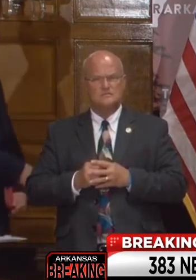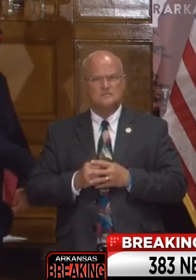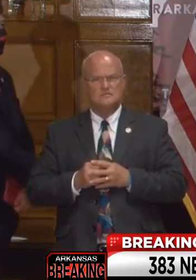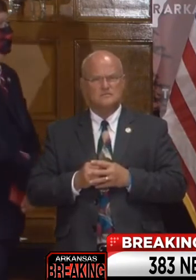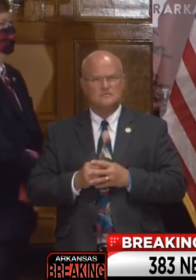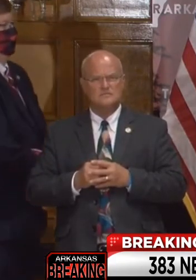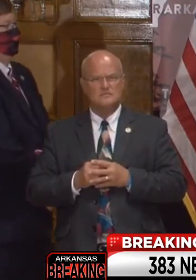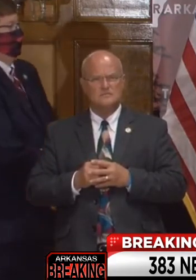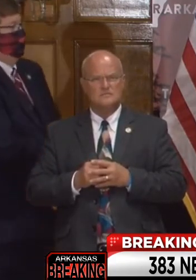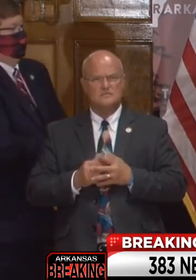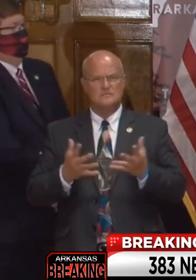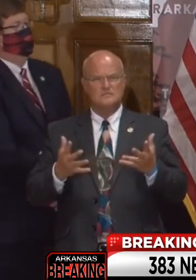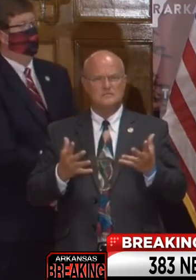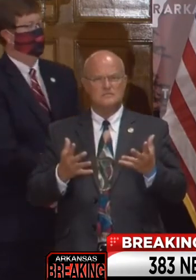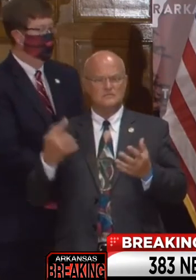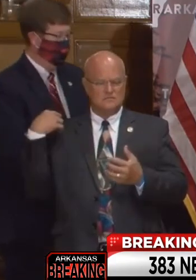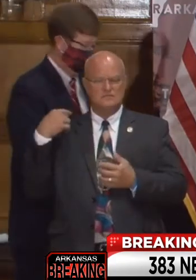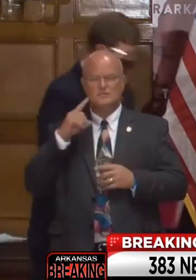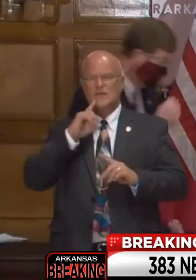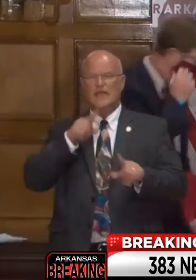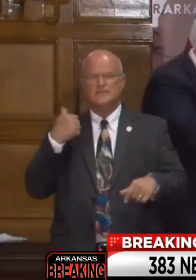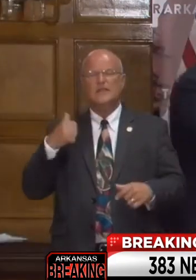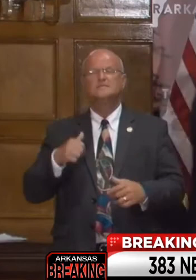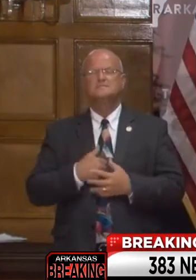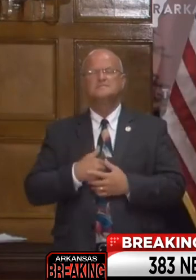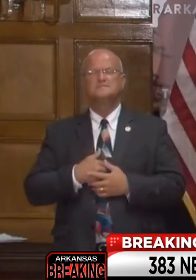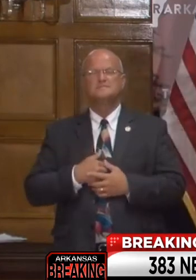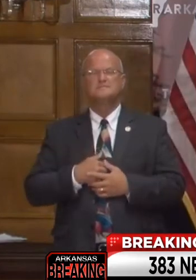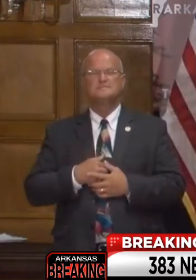Well, yeah, go ahead, John.